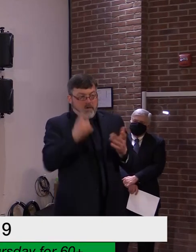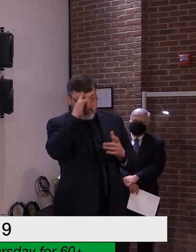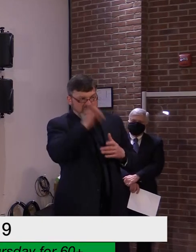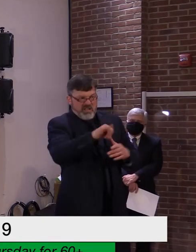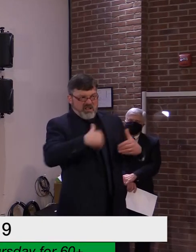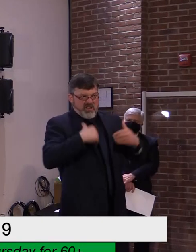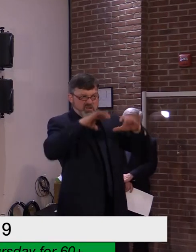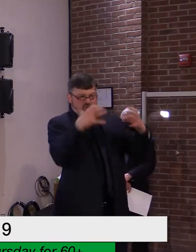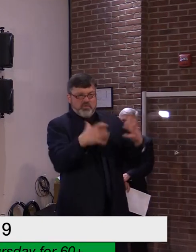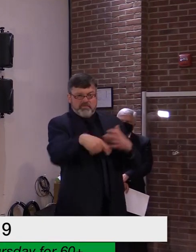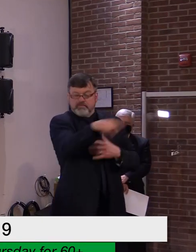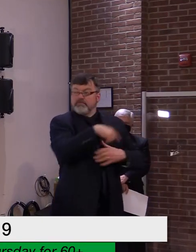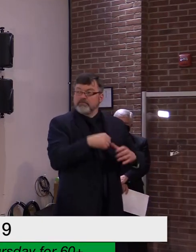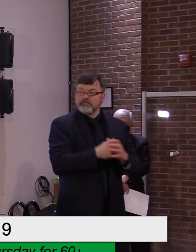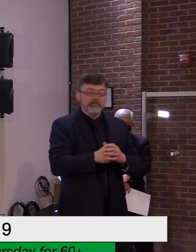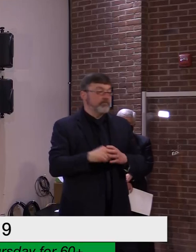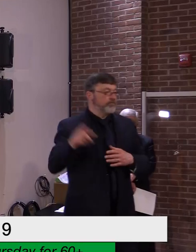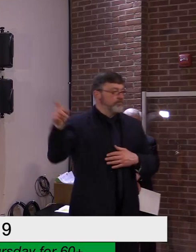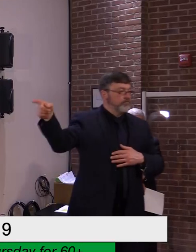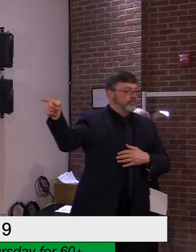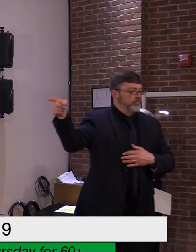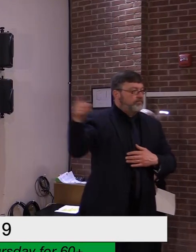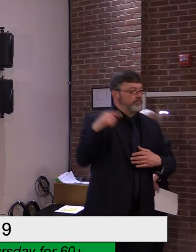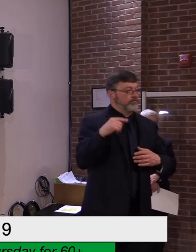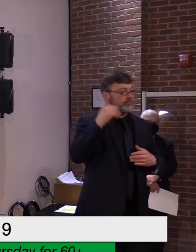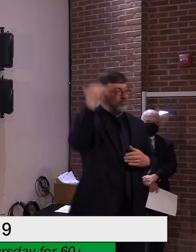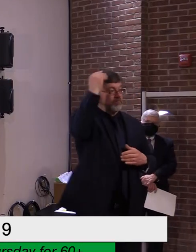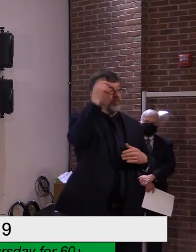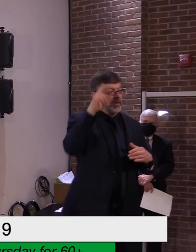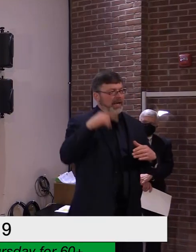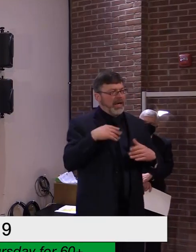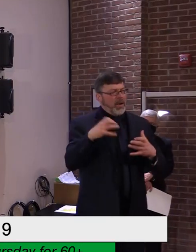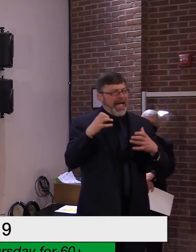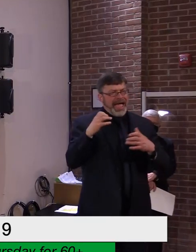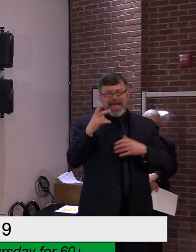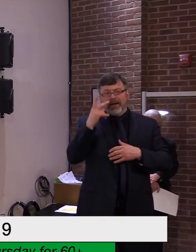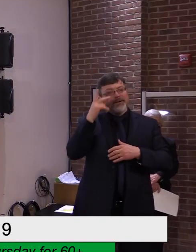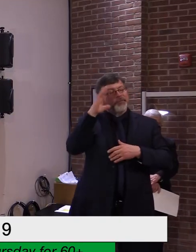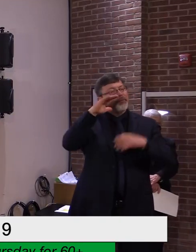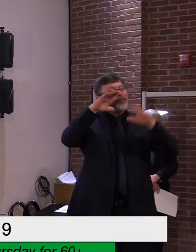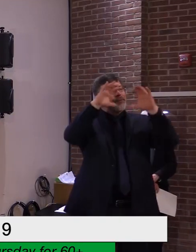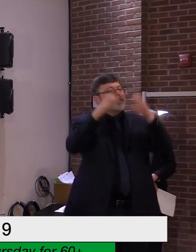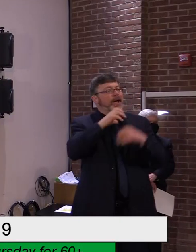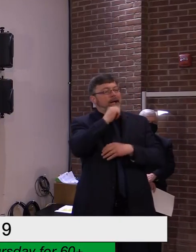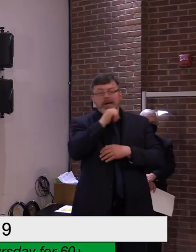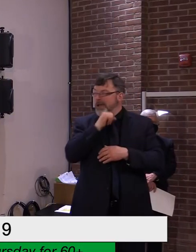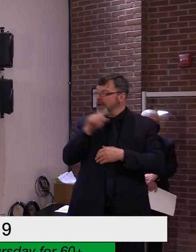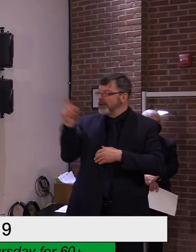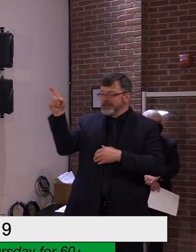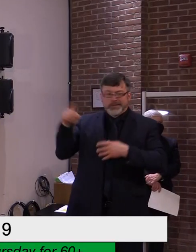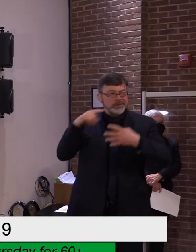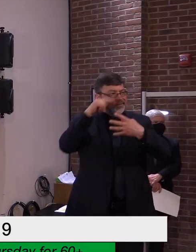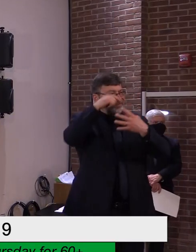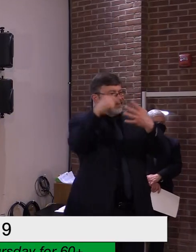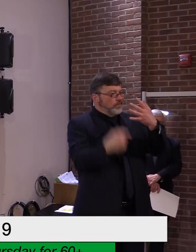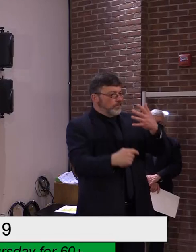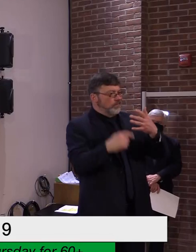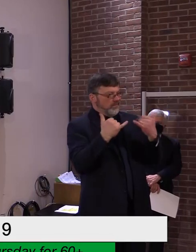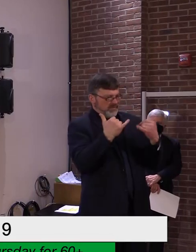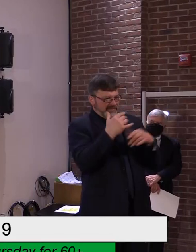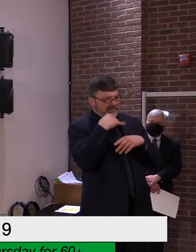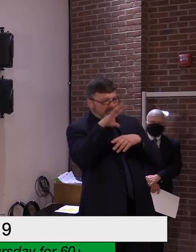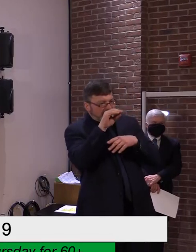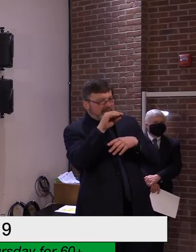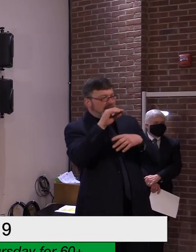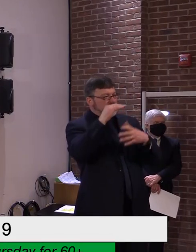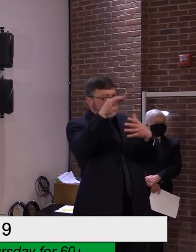So as we get closer to where those age groups fall, you're going to see a variety of, you may not see them, but hopefully